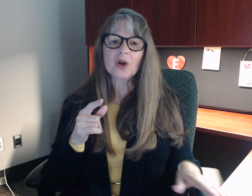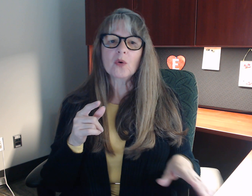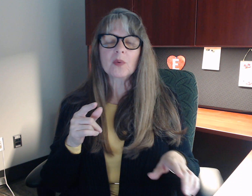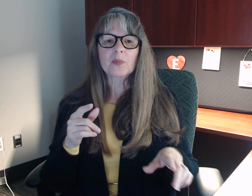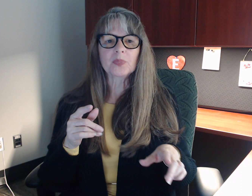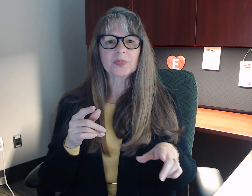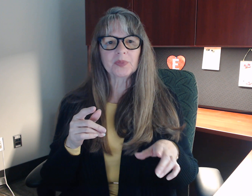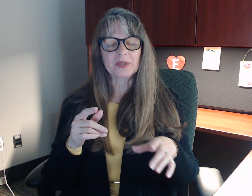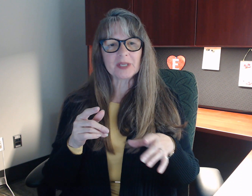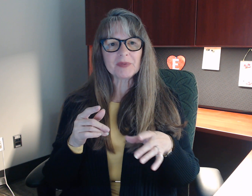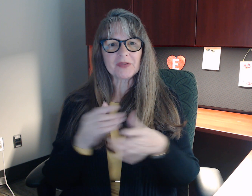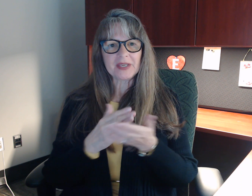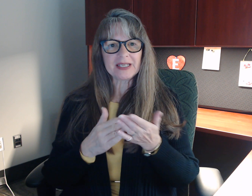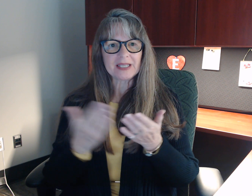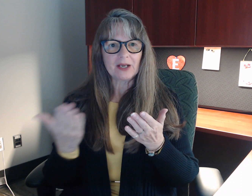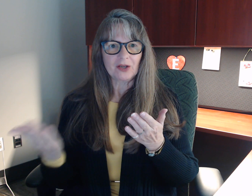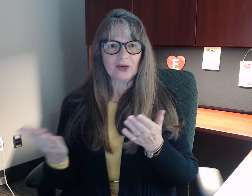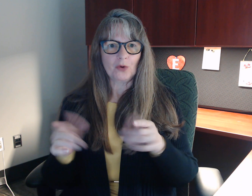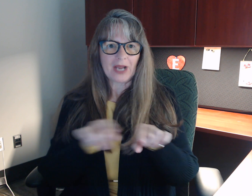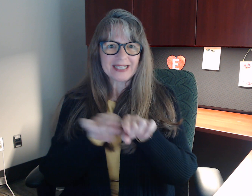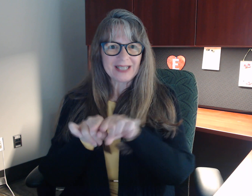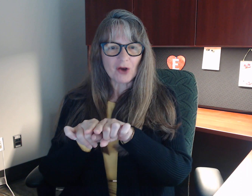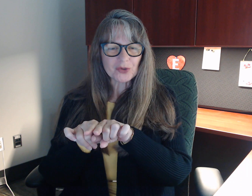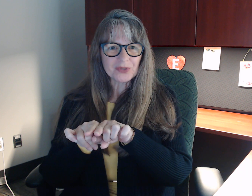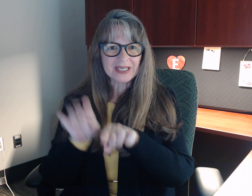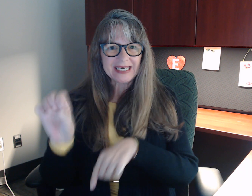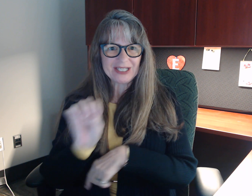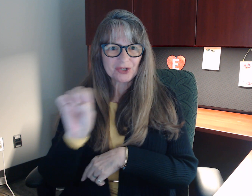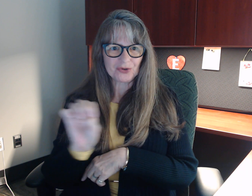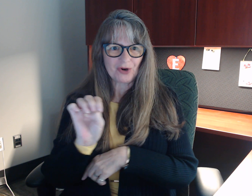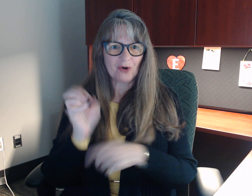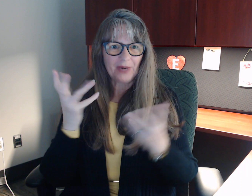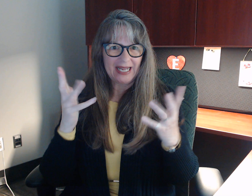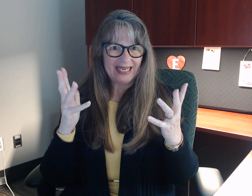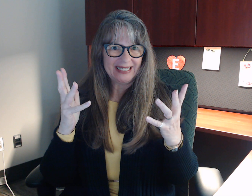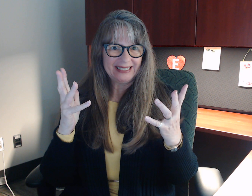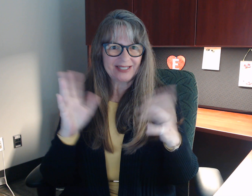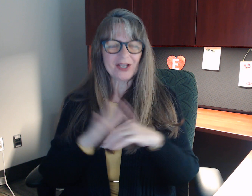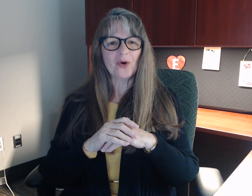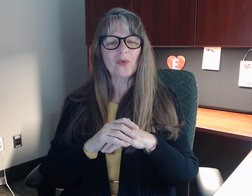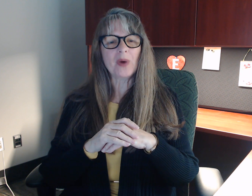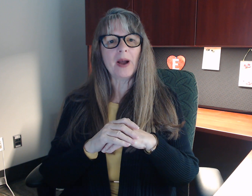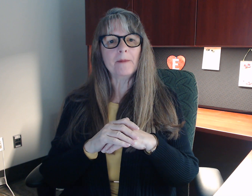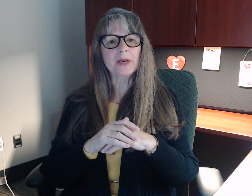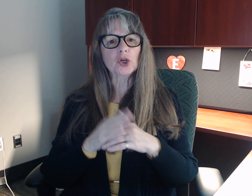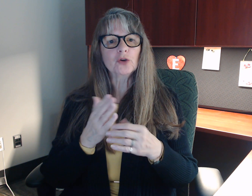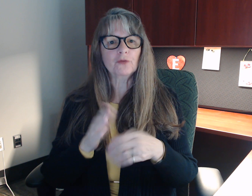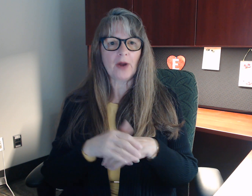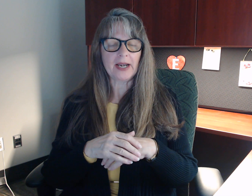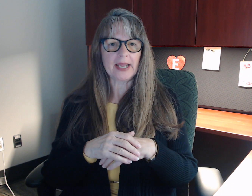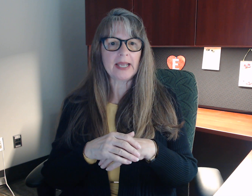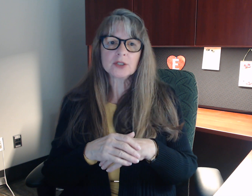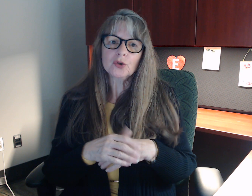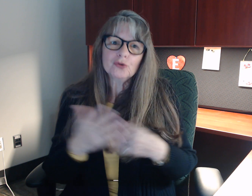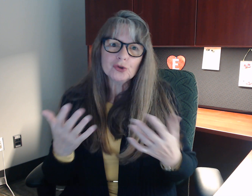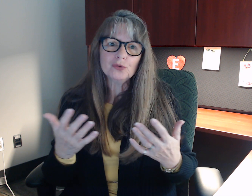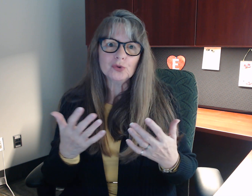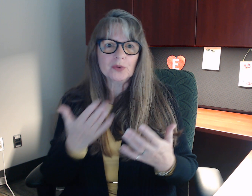so some of the things that, I also did Easter already. So, but Good Friday. And so you do